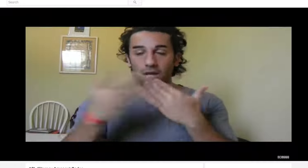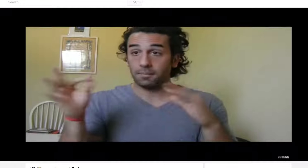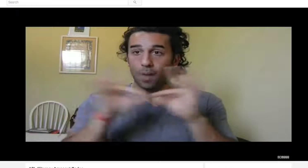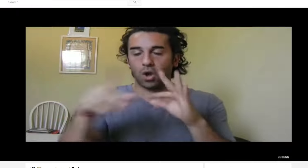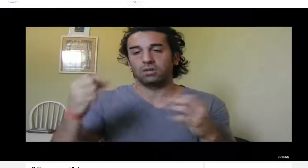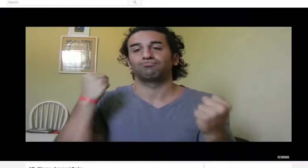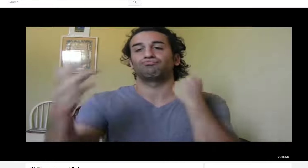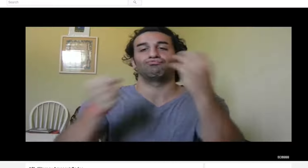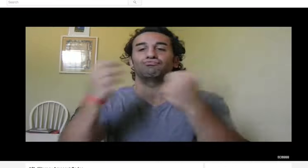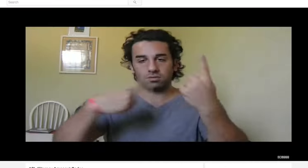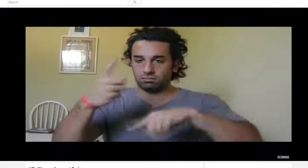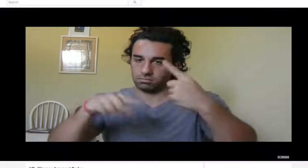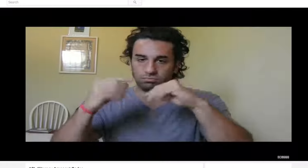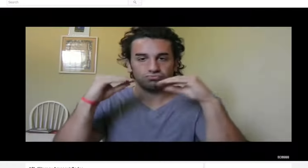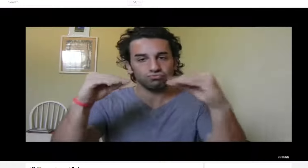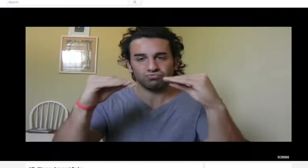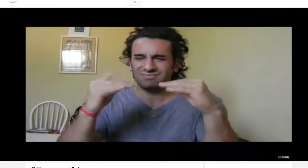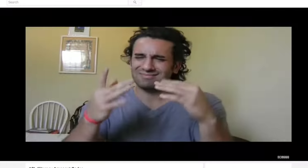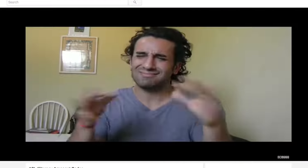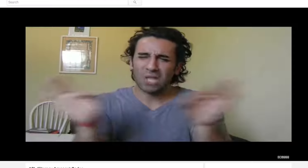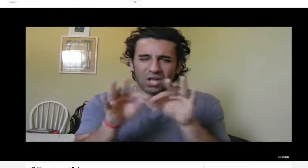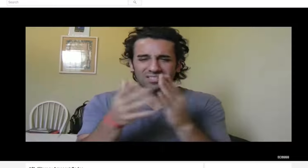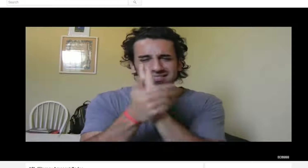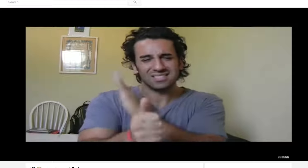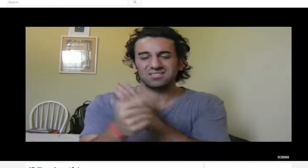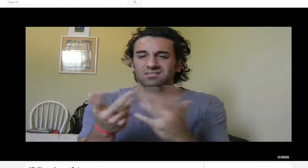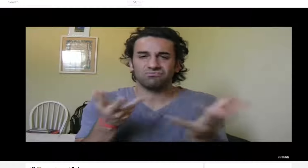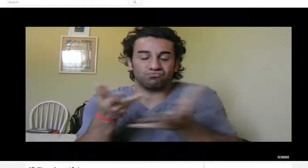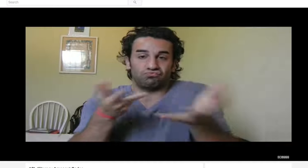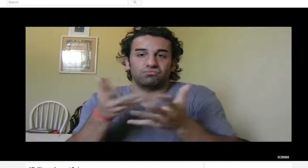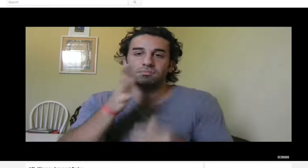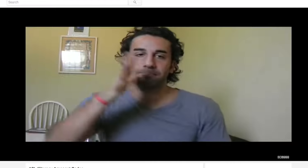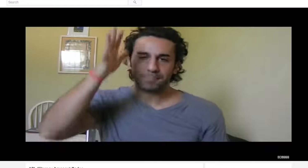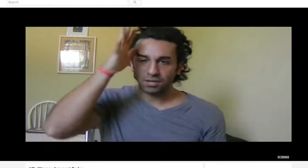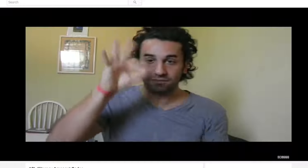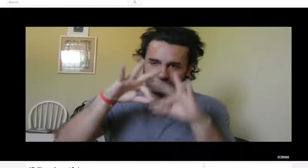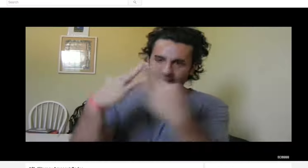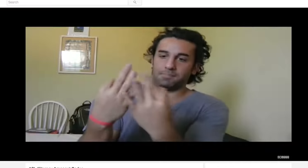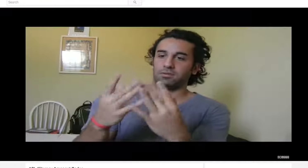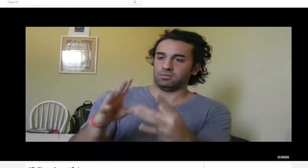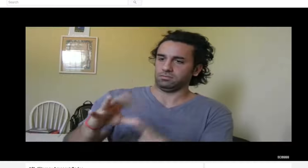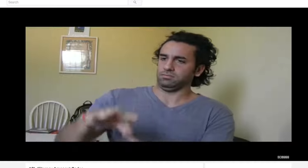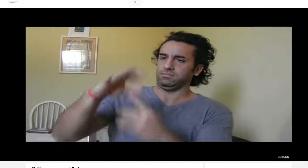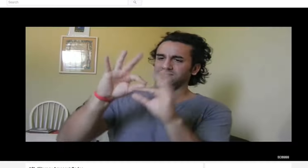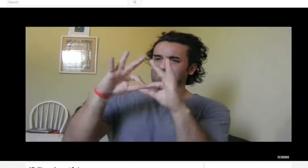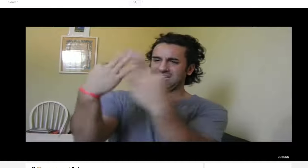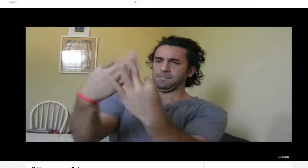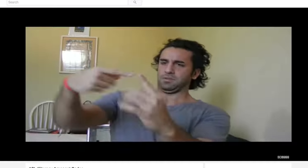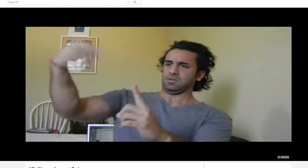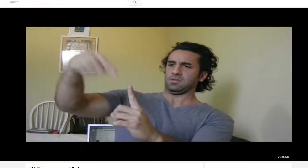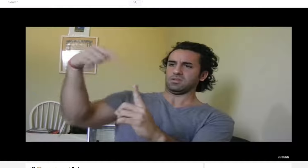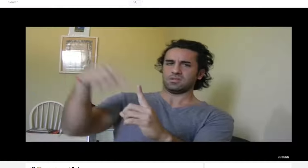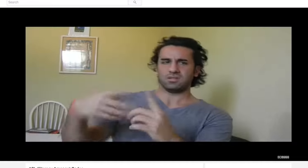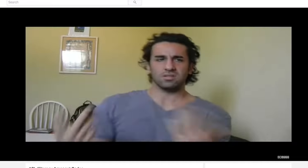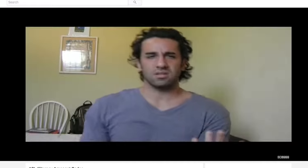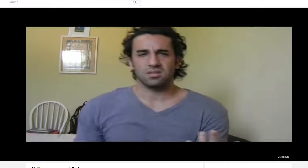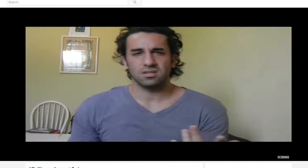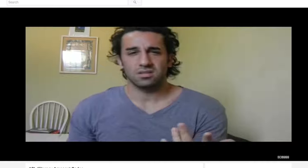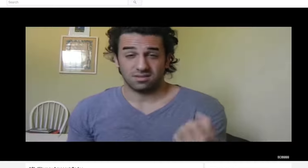It doesn't matter what amount of hearing a child has or doesn't have. The most important part is that the parents foster an environment within their family